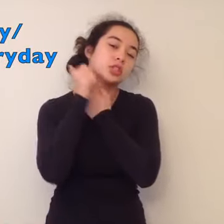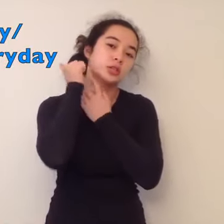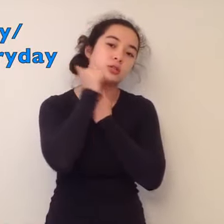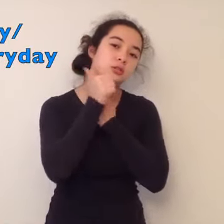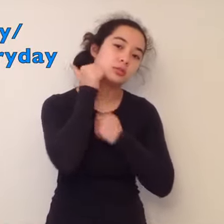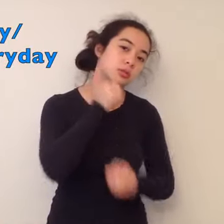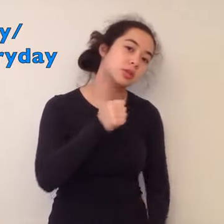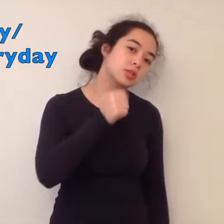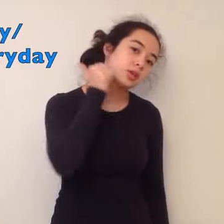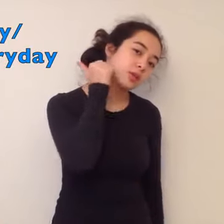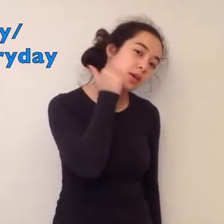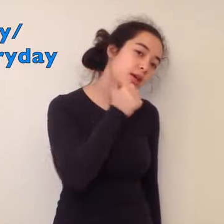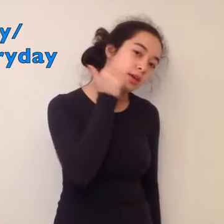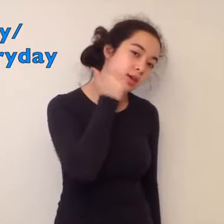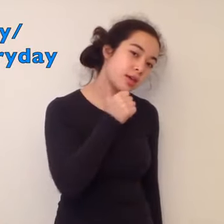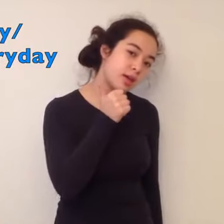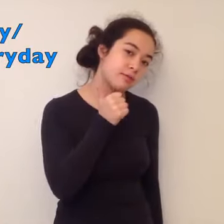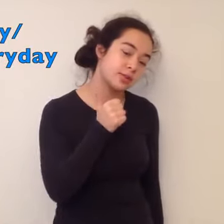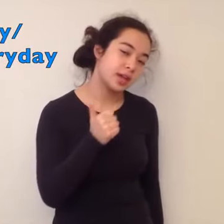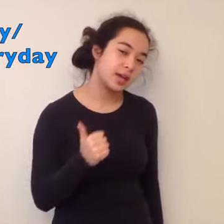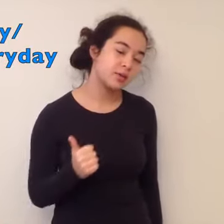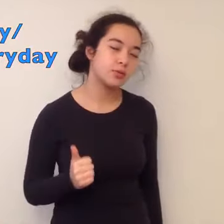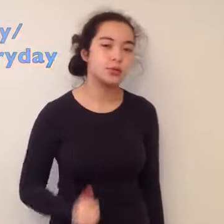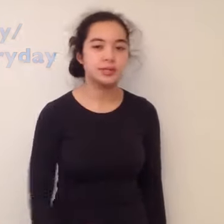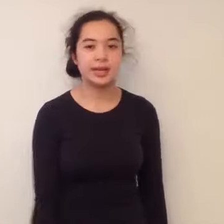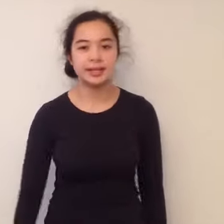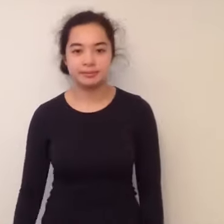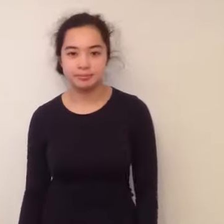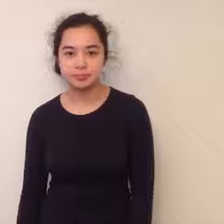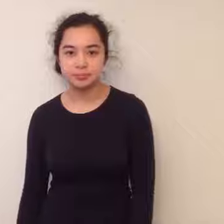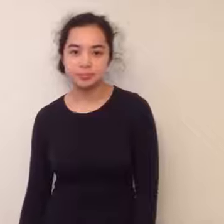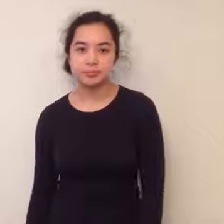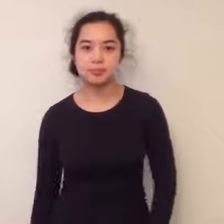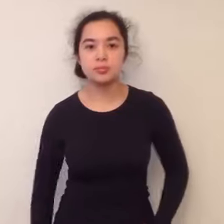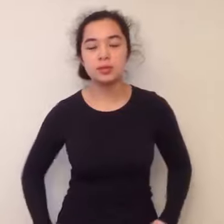chin. So, everyday or daily.